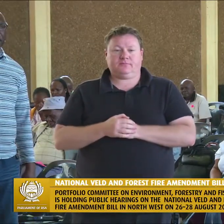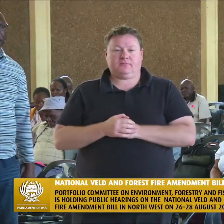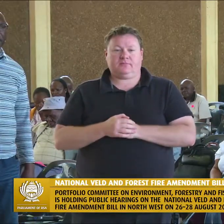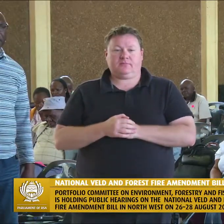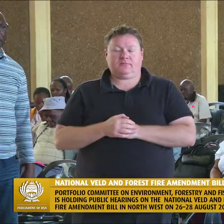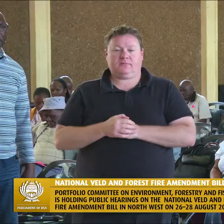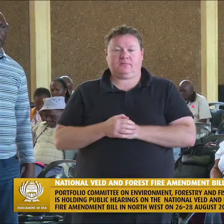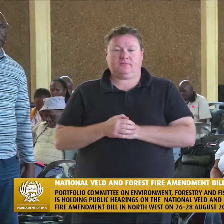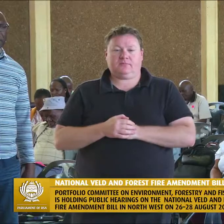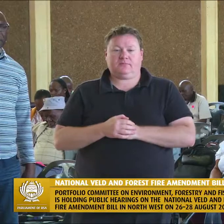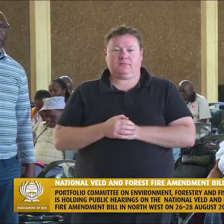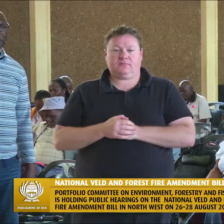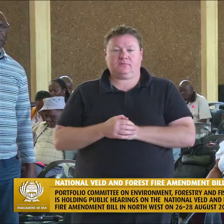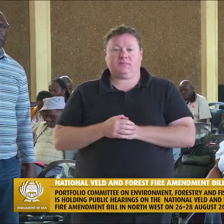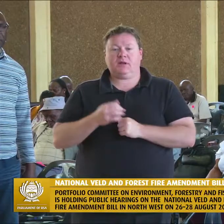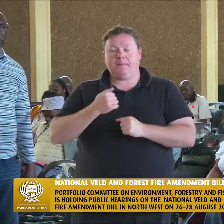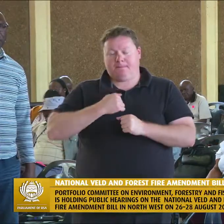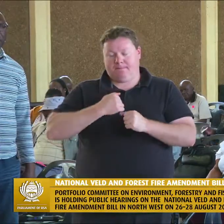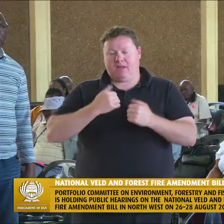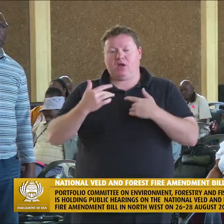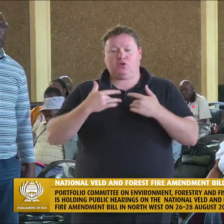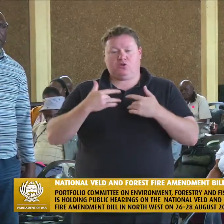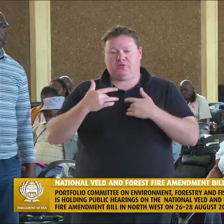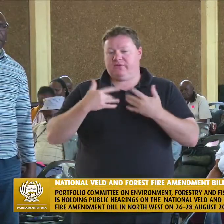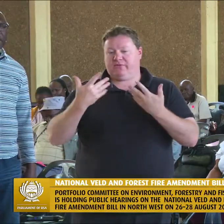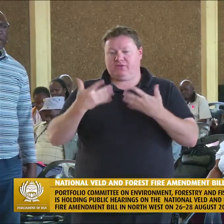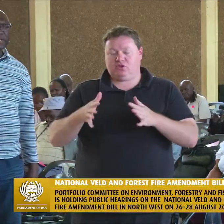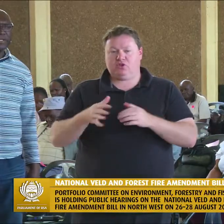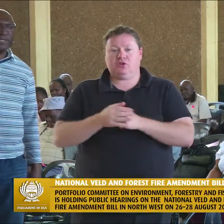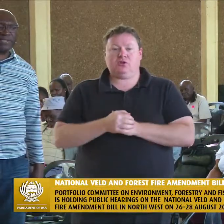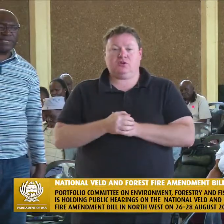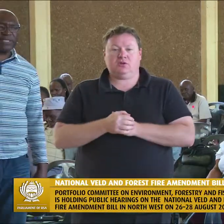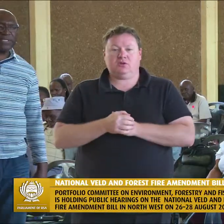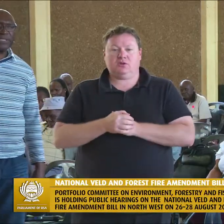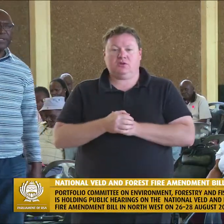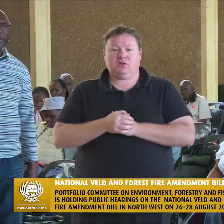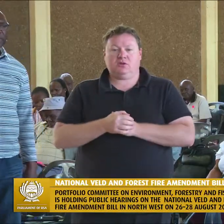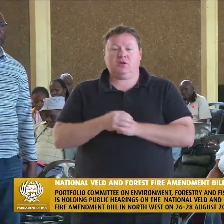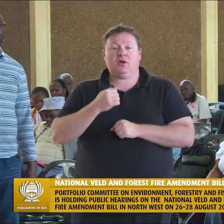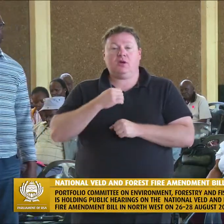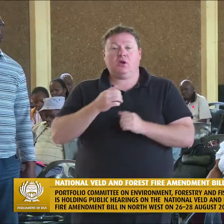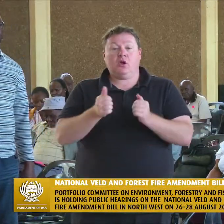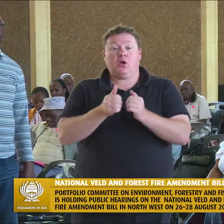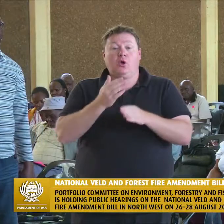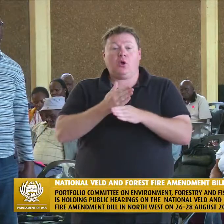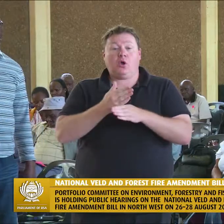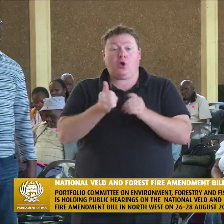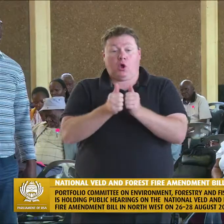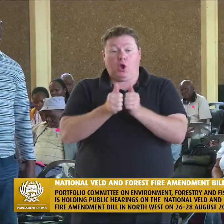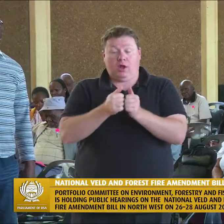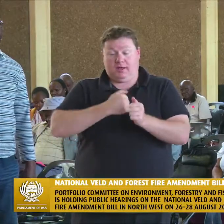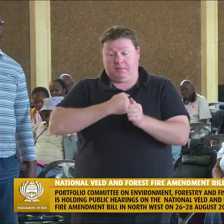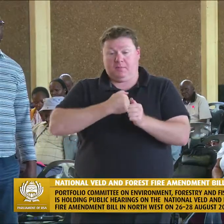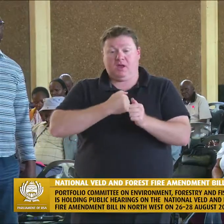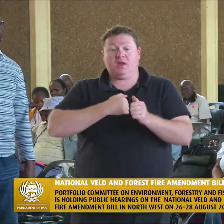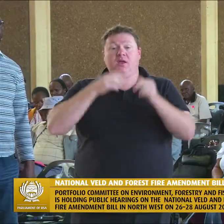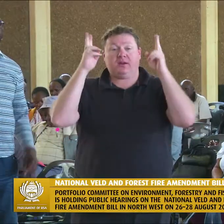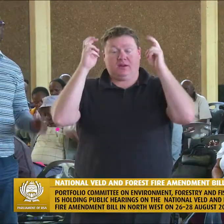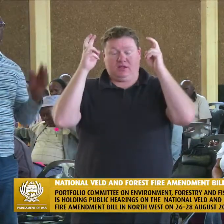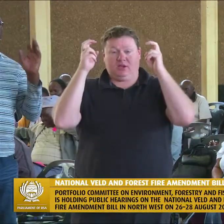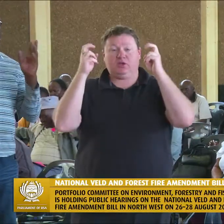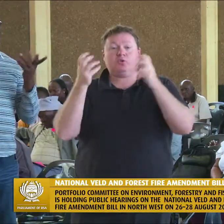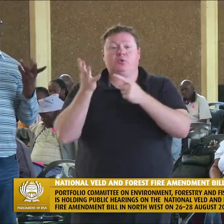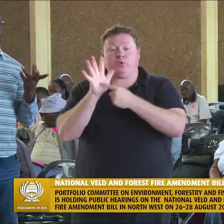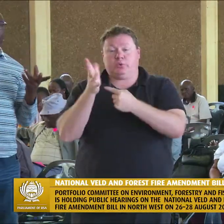so that is my concern my colleague has already raised many issues regarding the bill